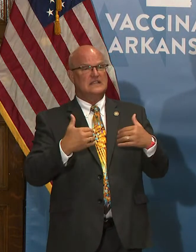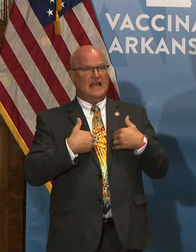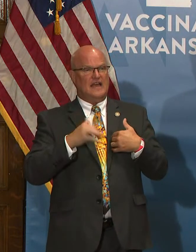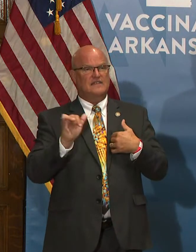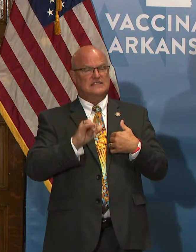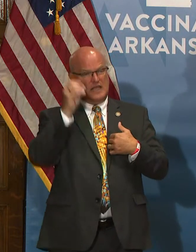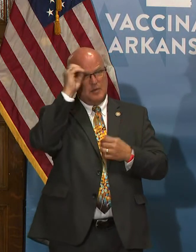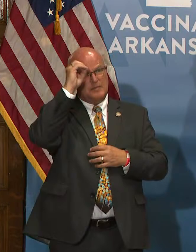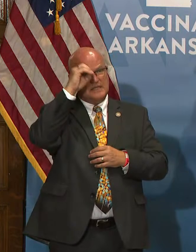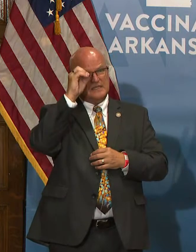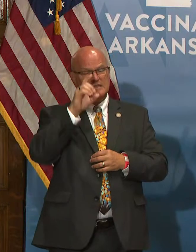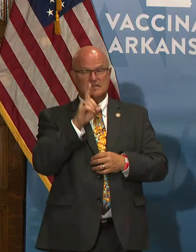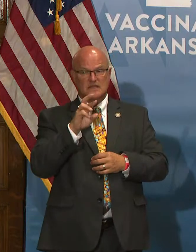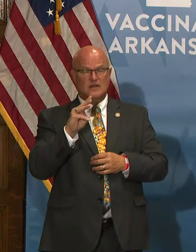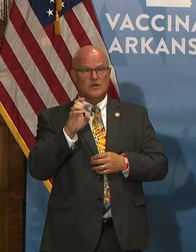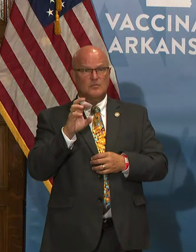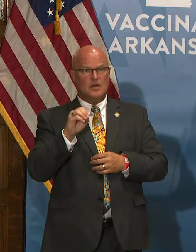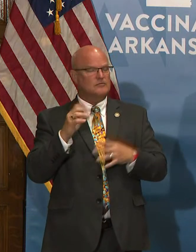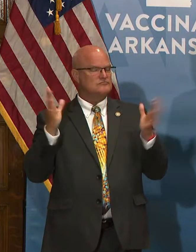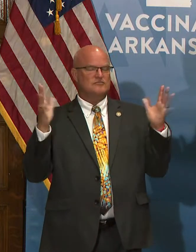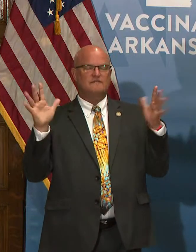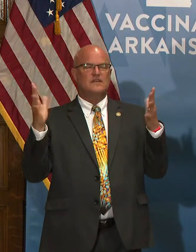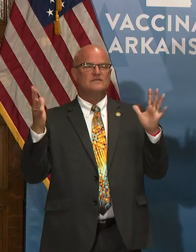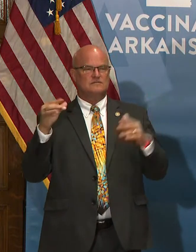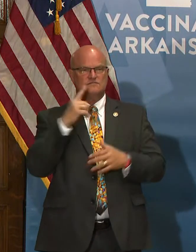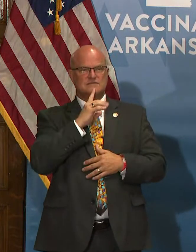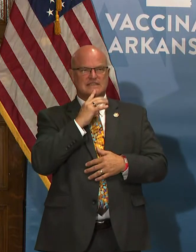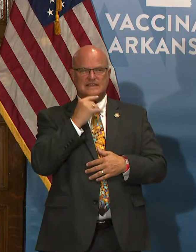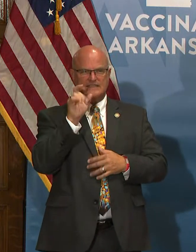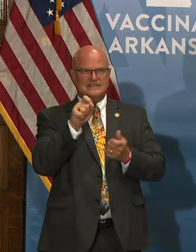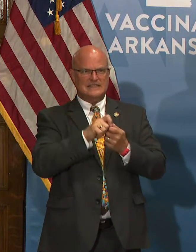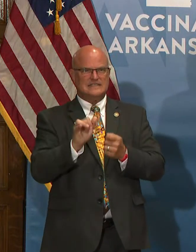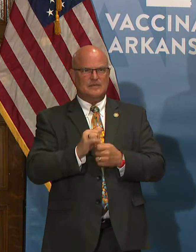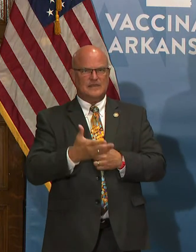that same opinion. Dr. Romero, do you want? That's on all the points I was going to make. Okay.